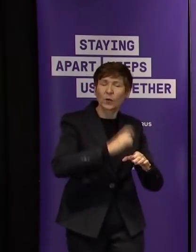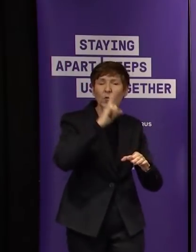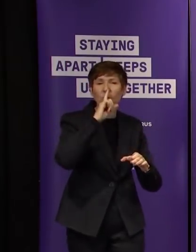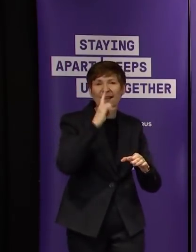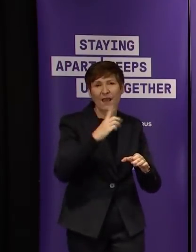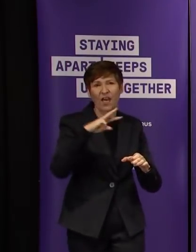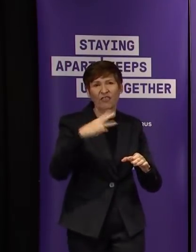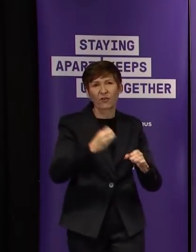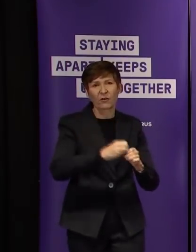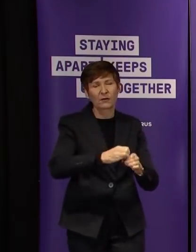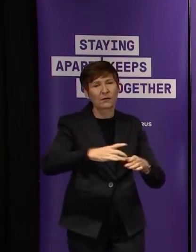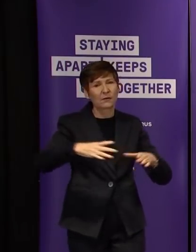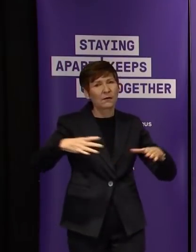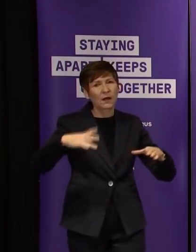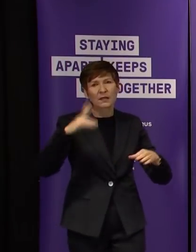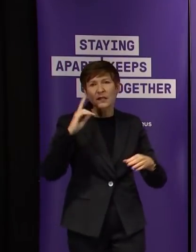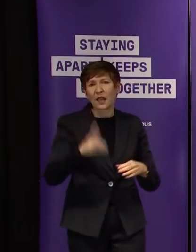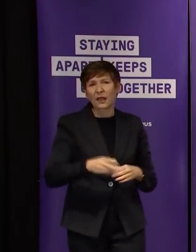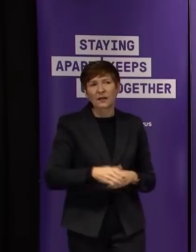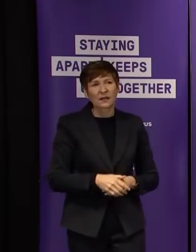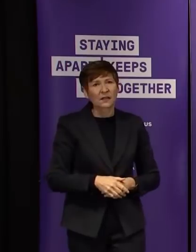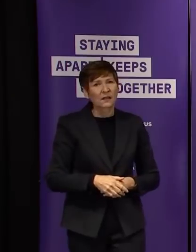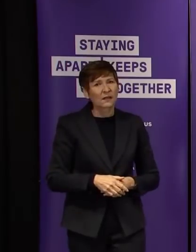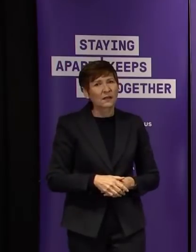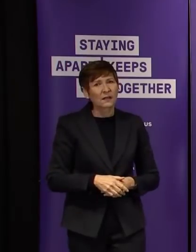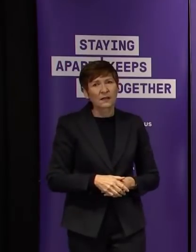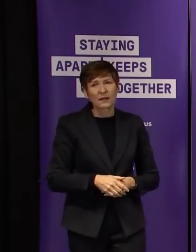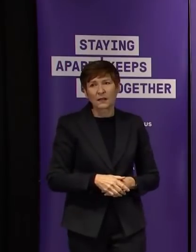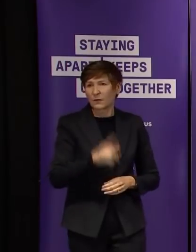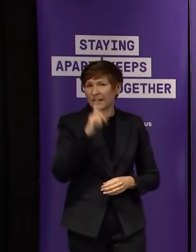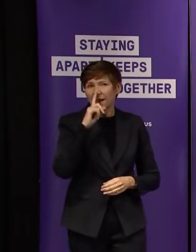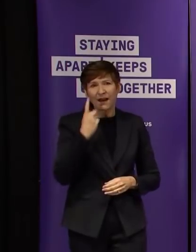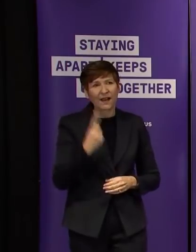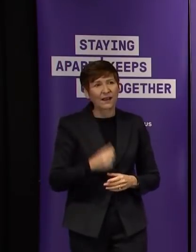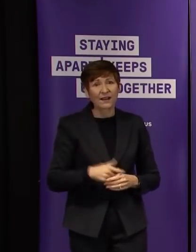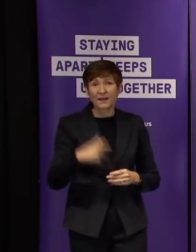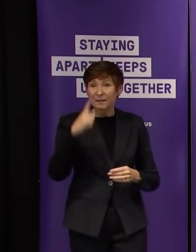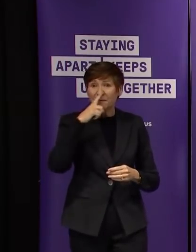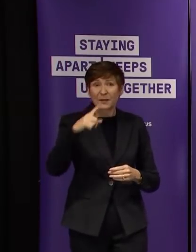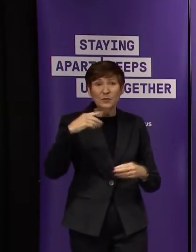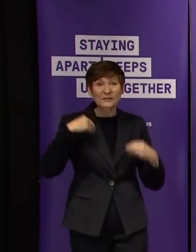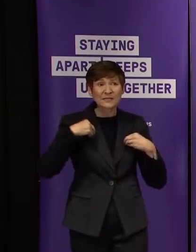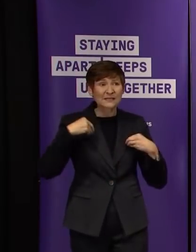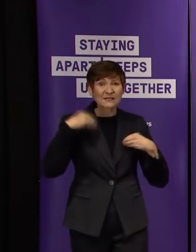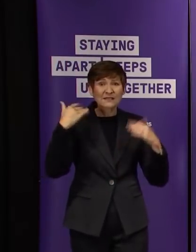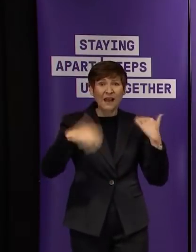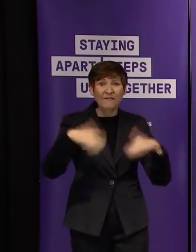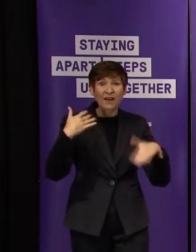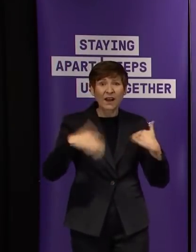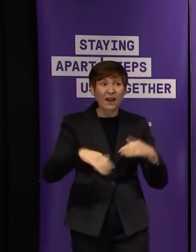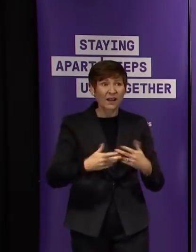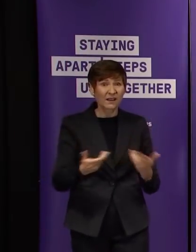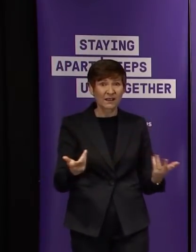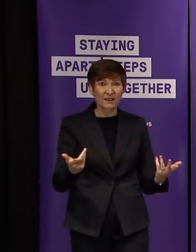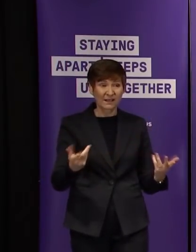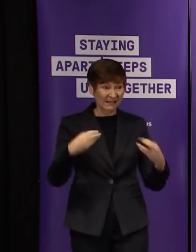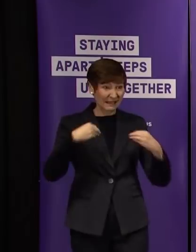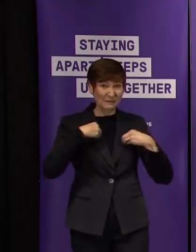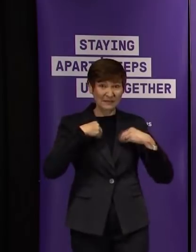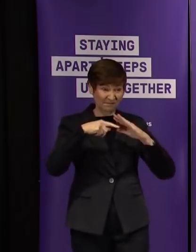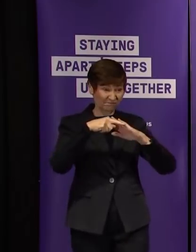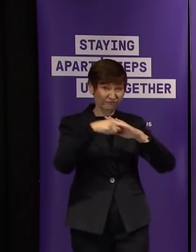do the economic repair that people desperately want us to do. We can't get people back profitable. We can't get people back to